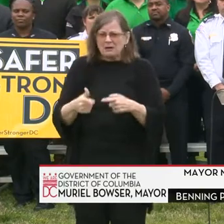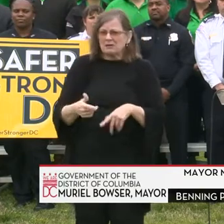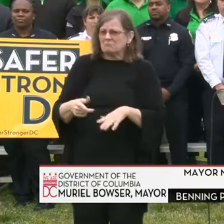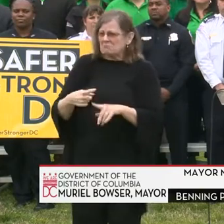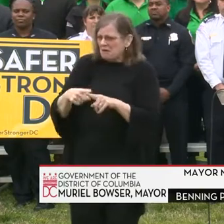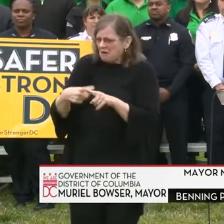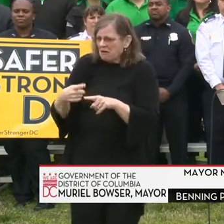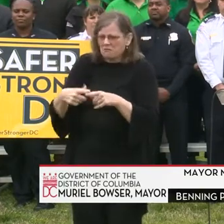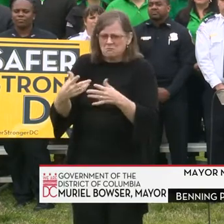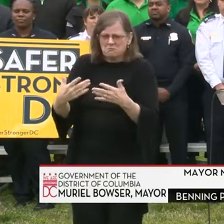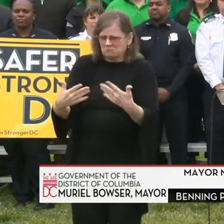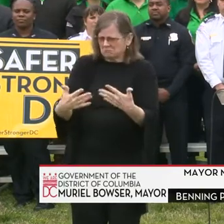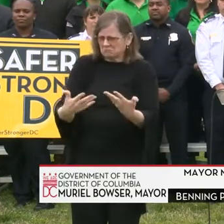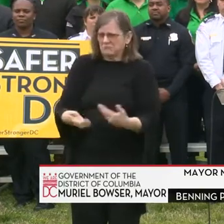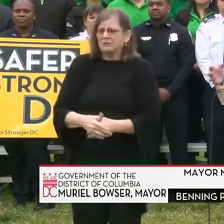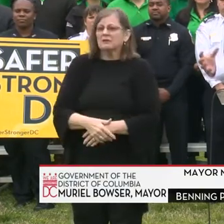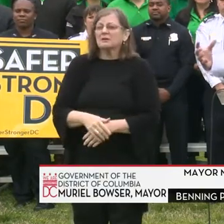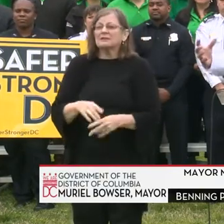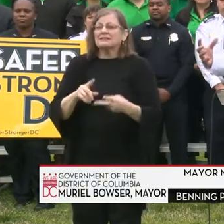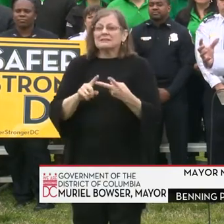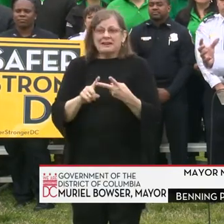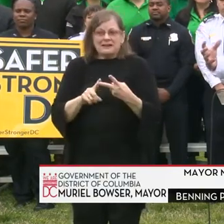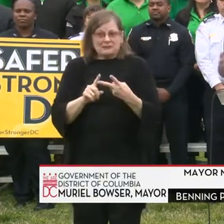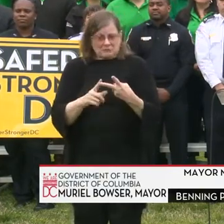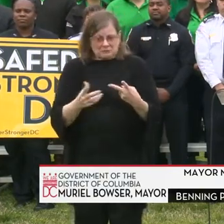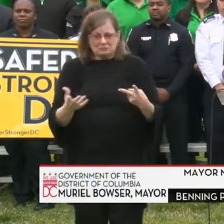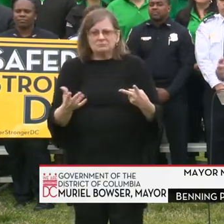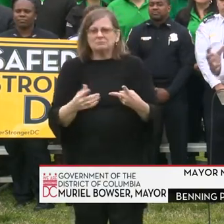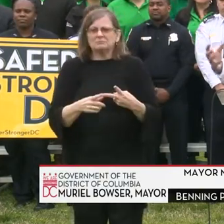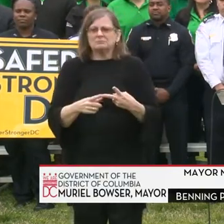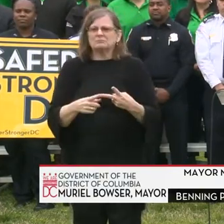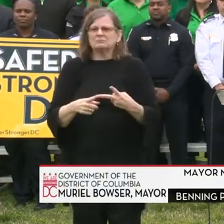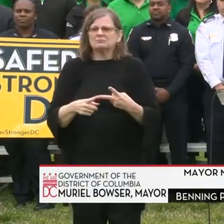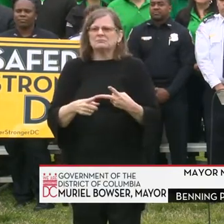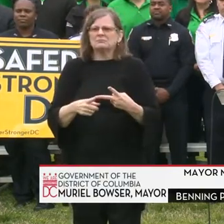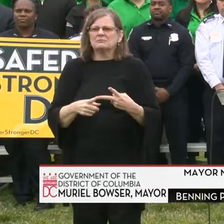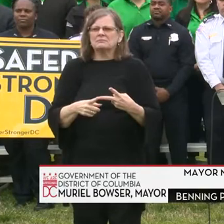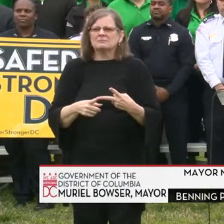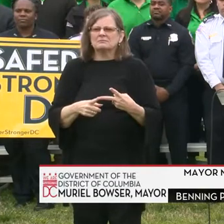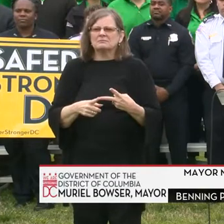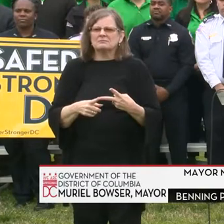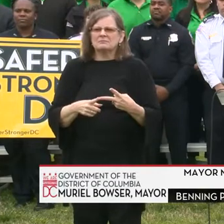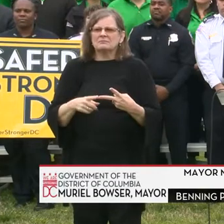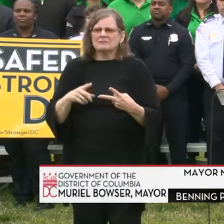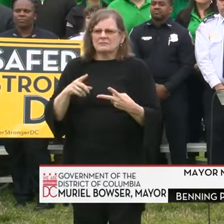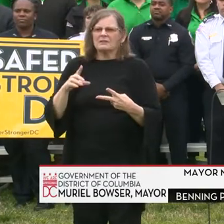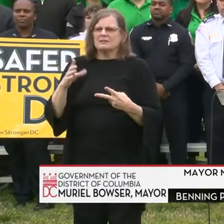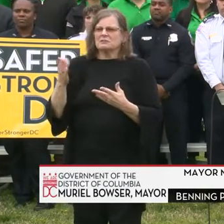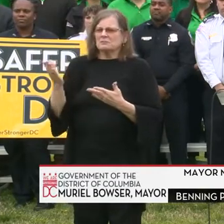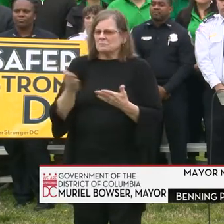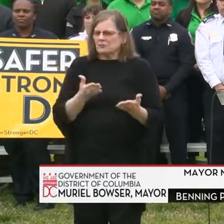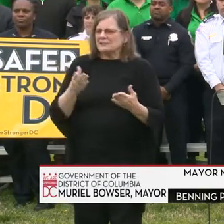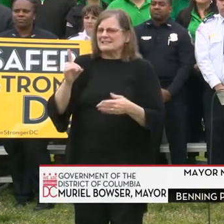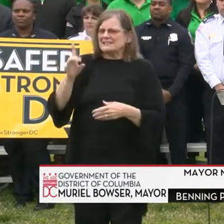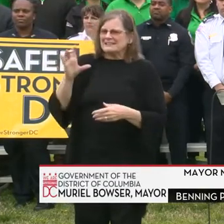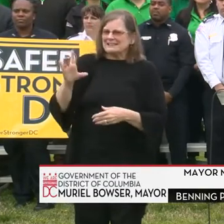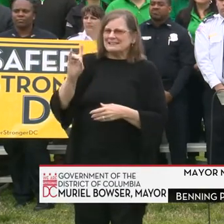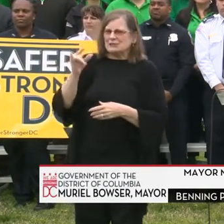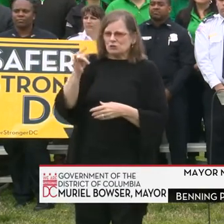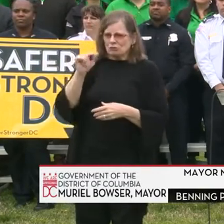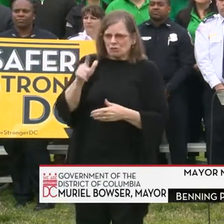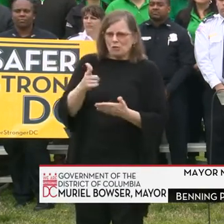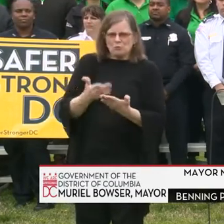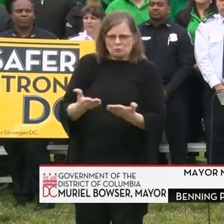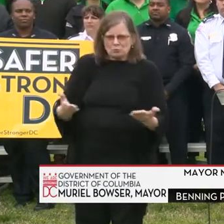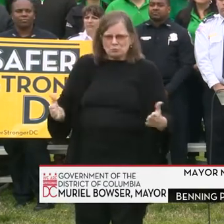offenders in this area. And the second piece of that is bringing district resources and federal resources into these areas to prevent people from being